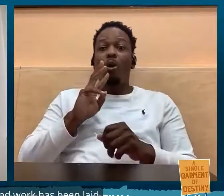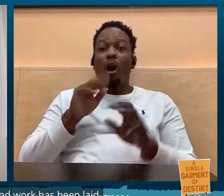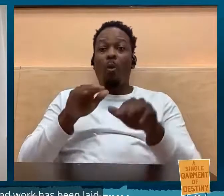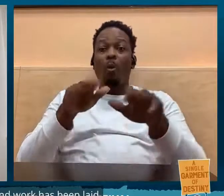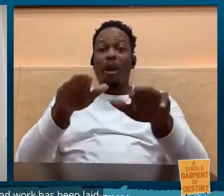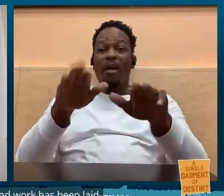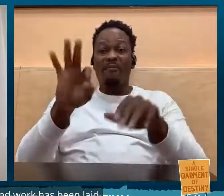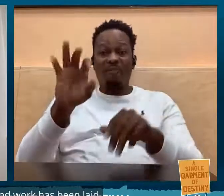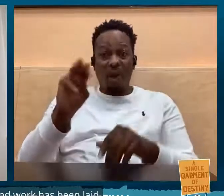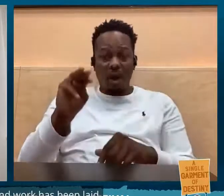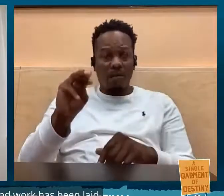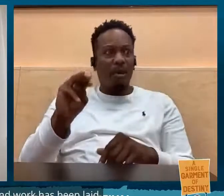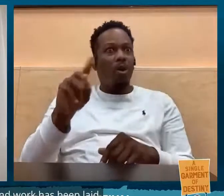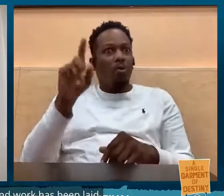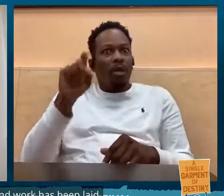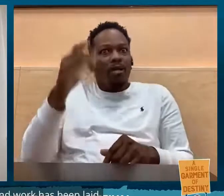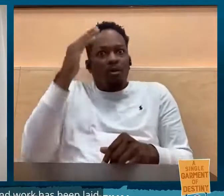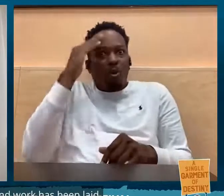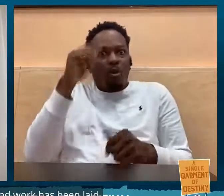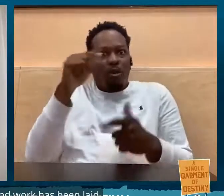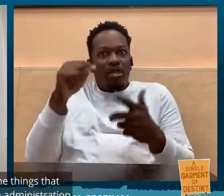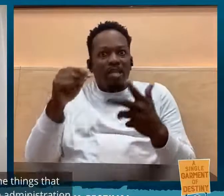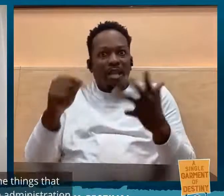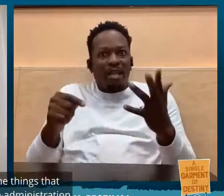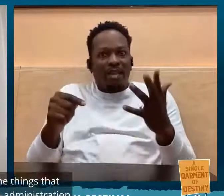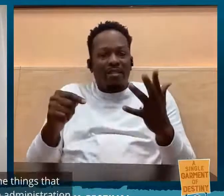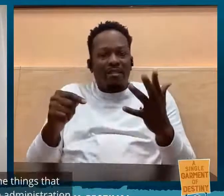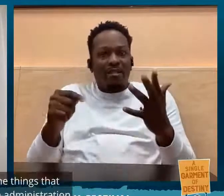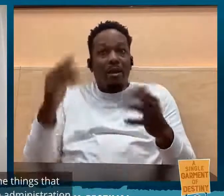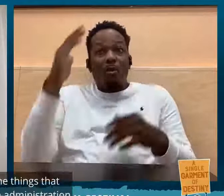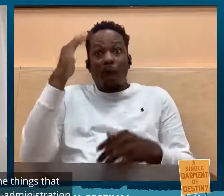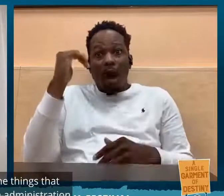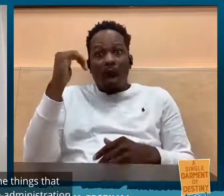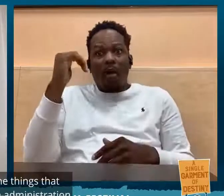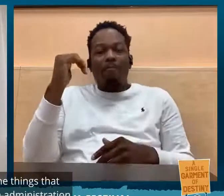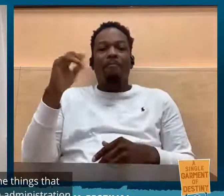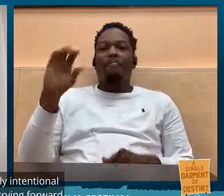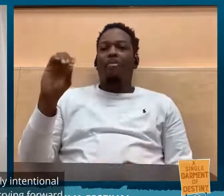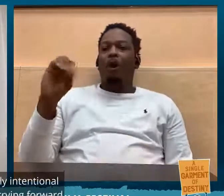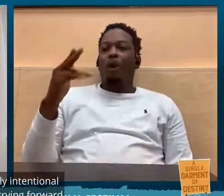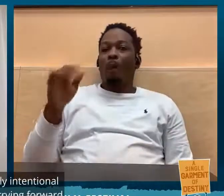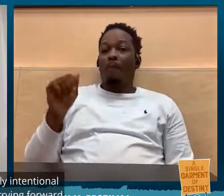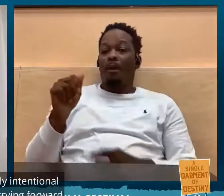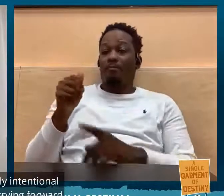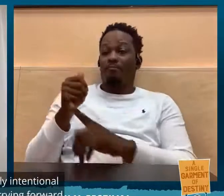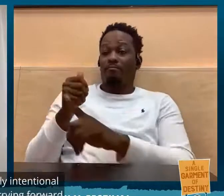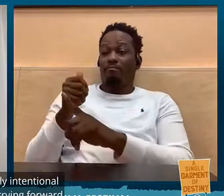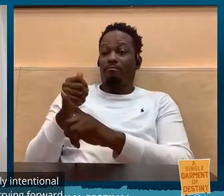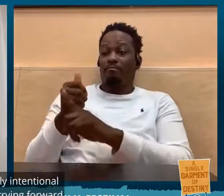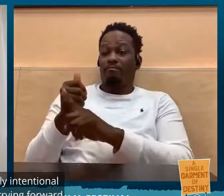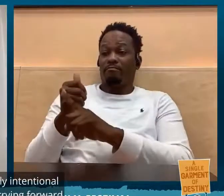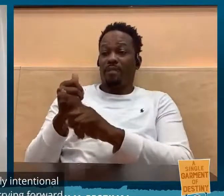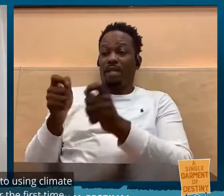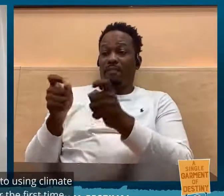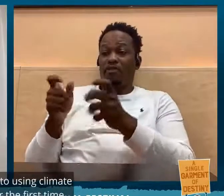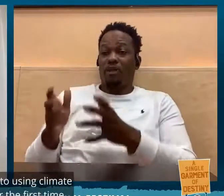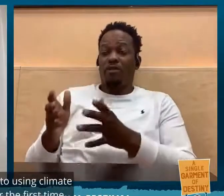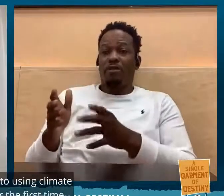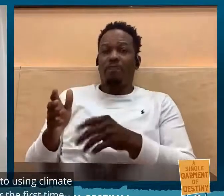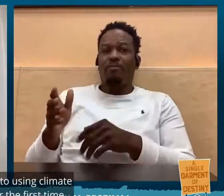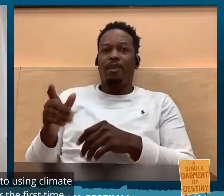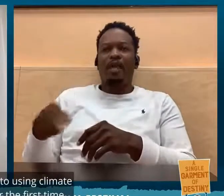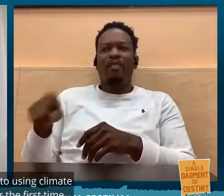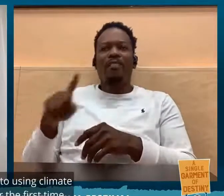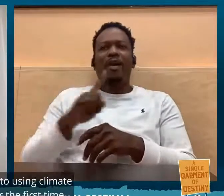know because the groundwork has been laid. One of the things that the Obama administration was really intentional about carrying forward, in addition